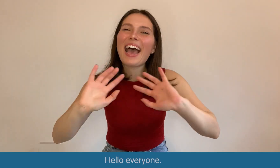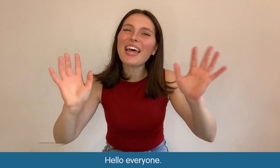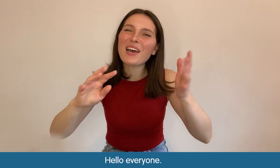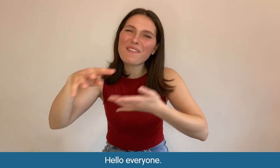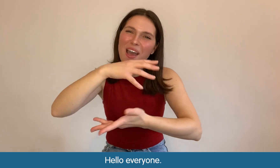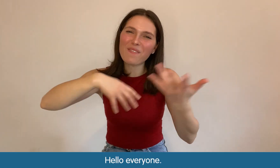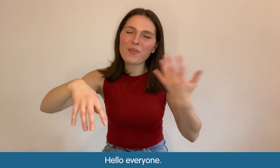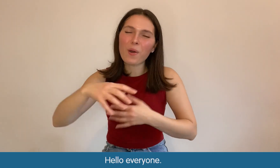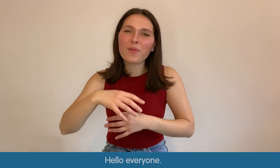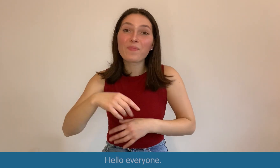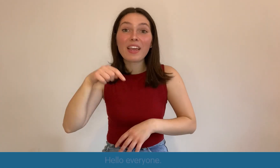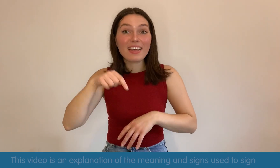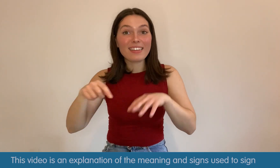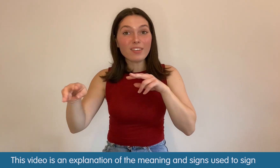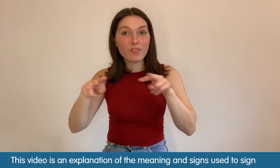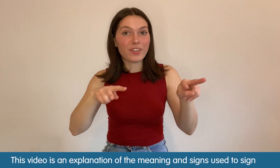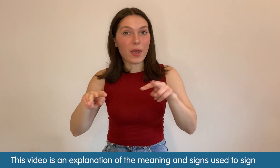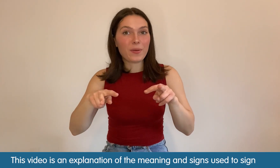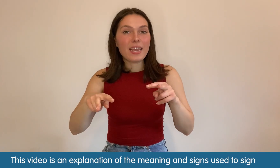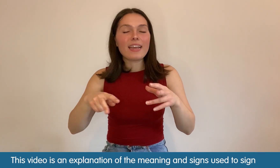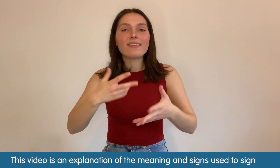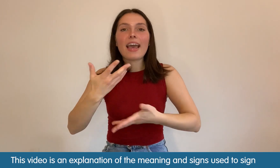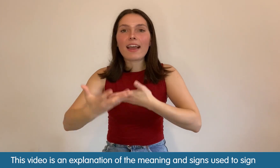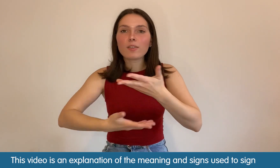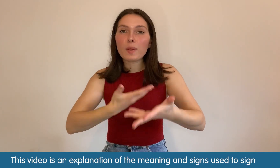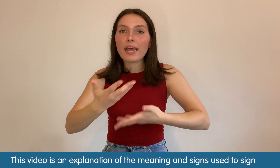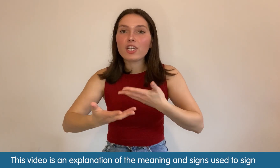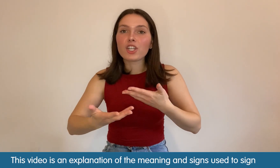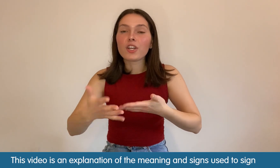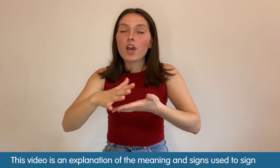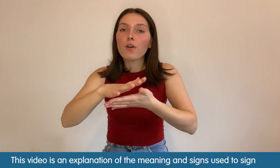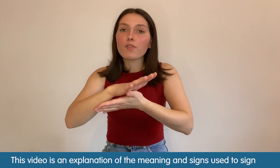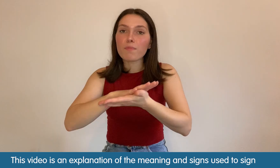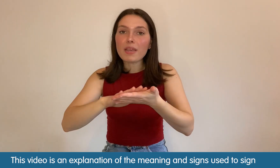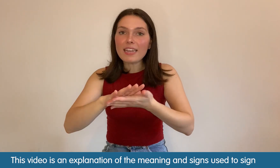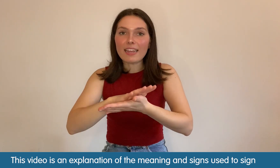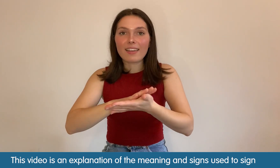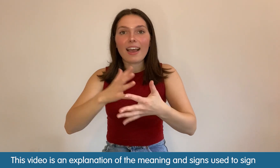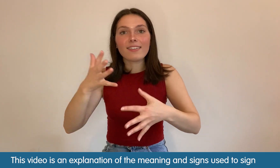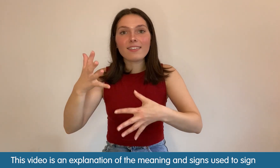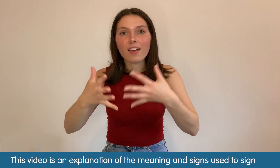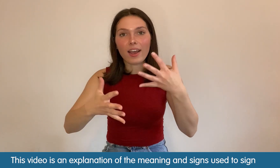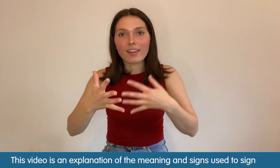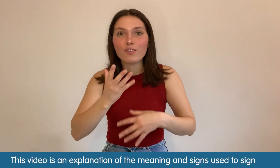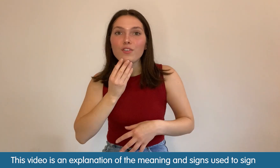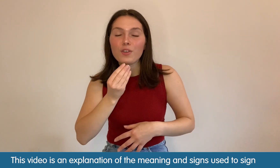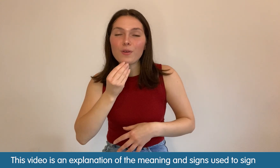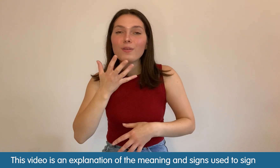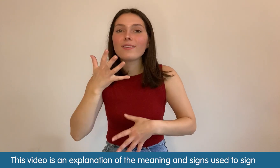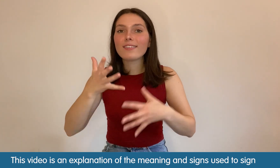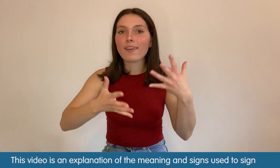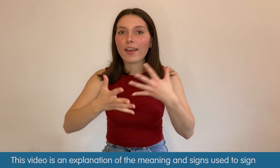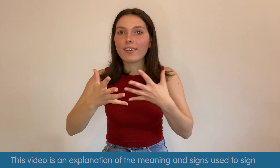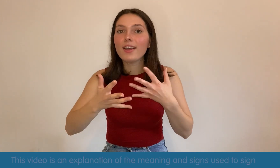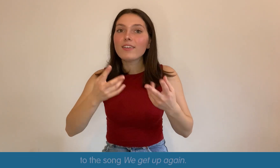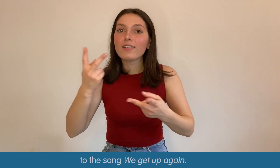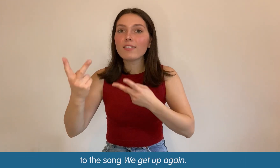Hello everyone! This video is an explanation of the meaning and signs used to sign to the